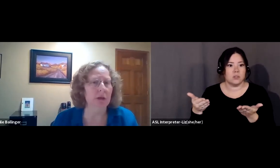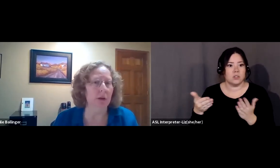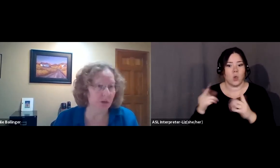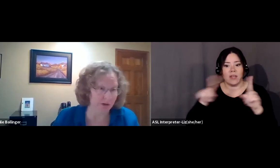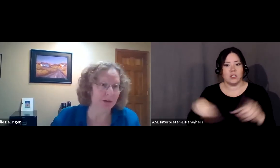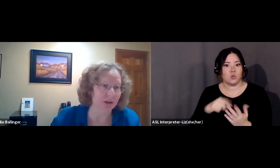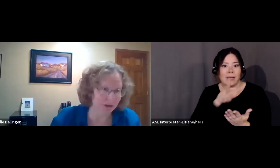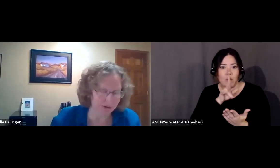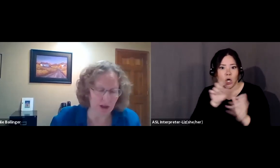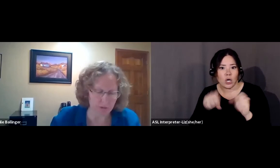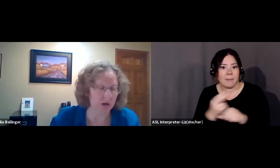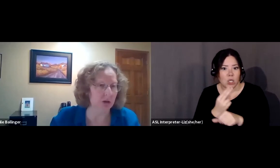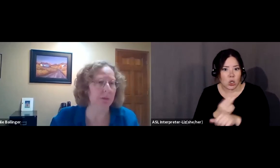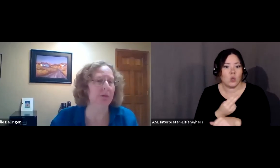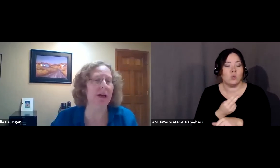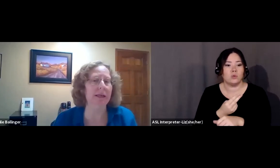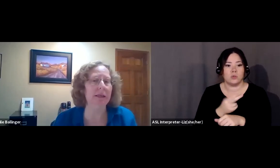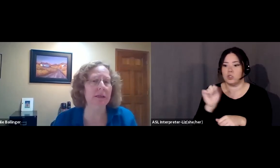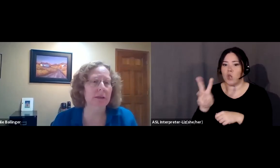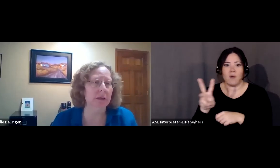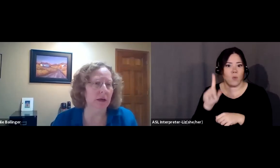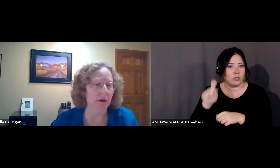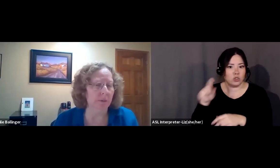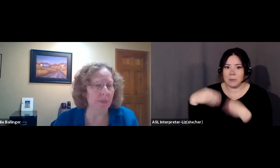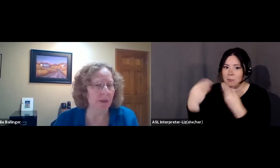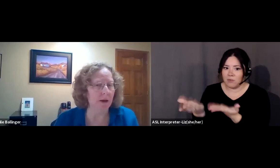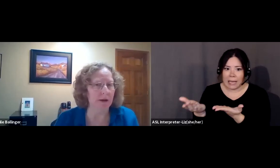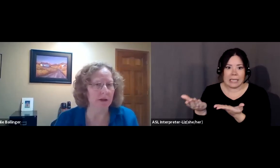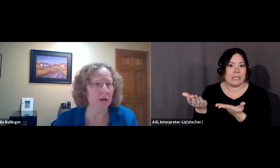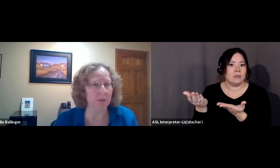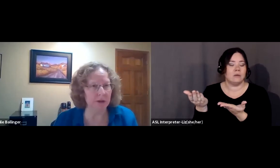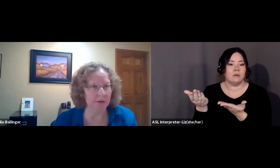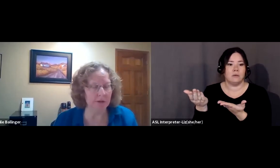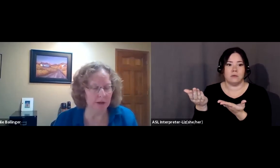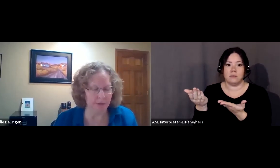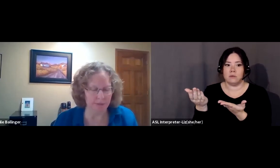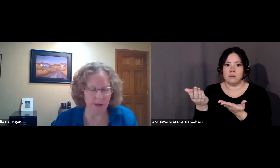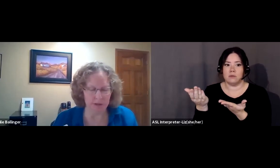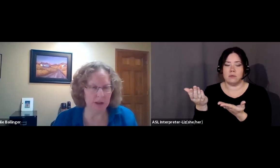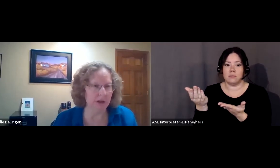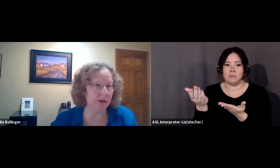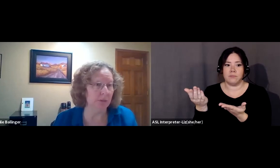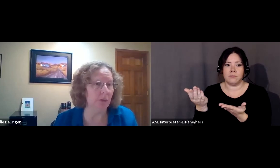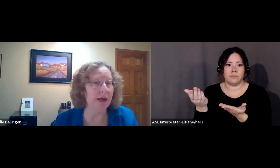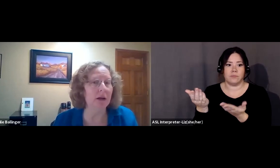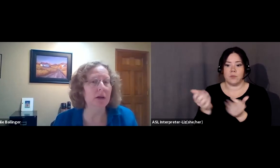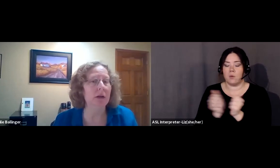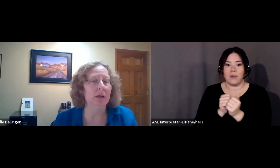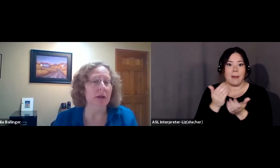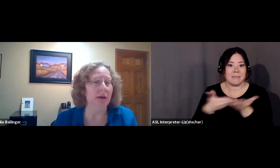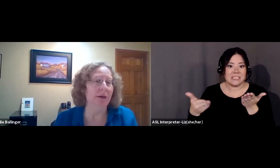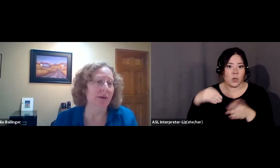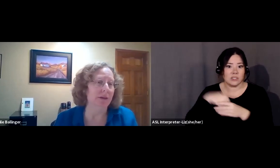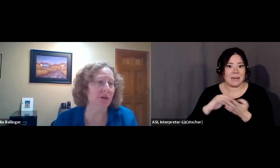used, screen readers software should be provided. In terms of materials in